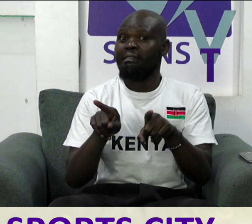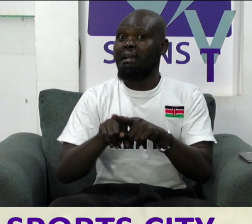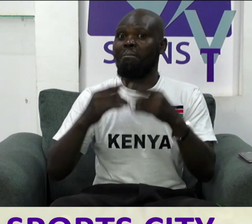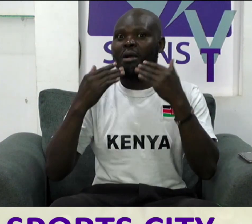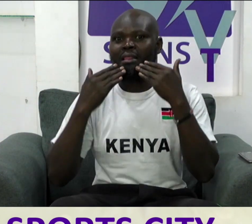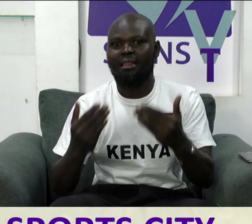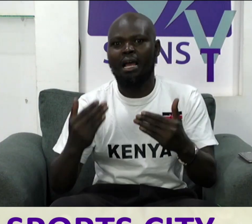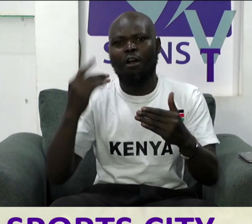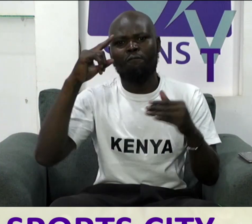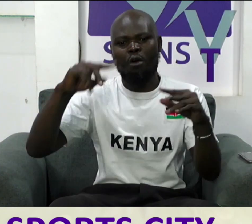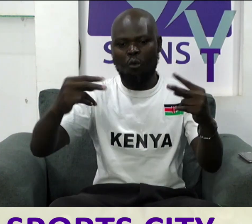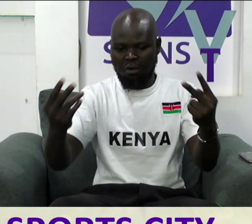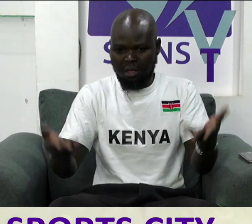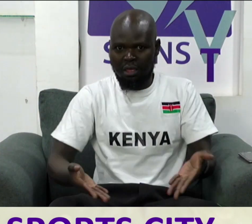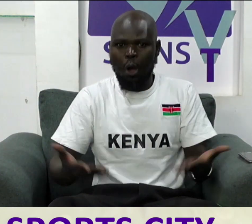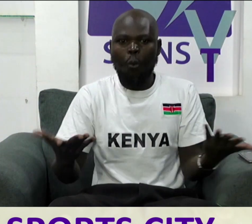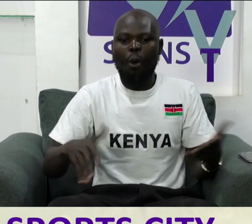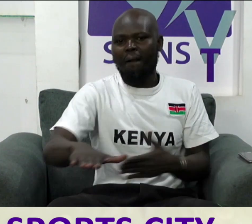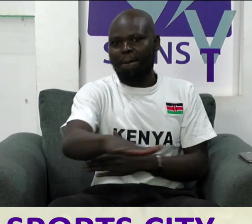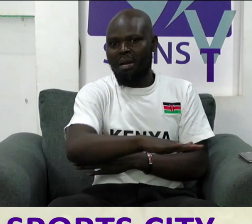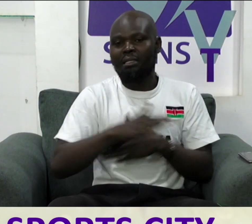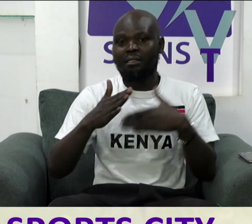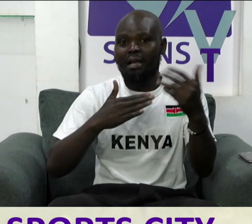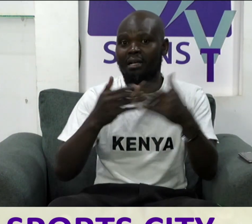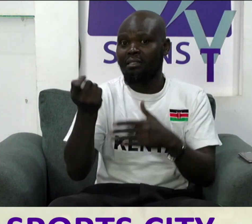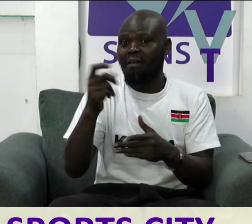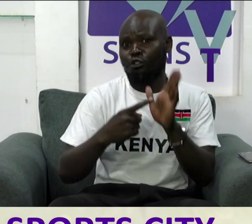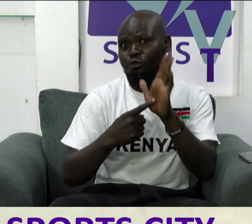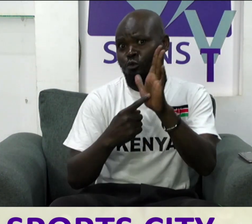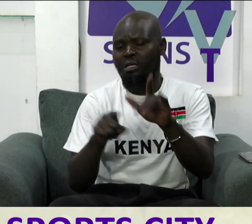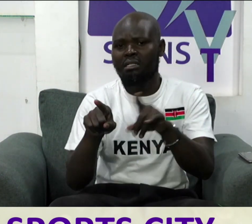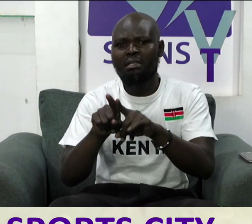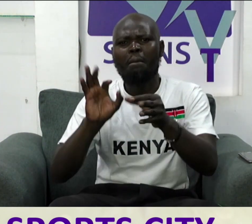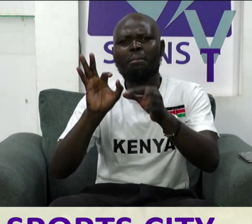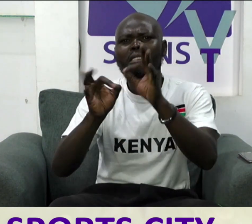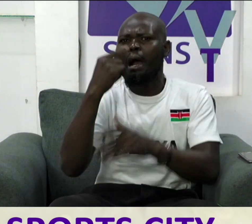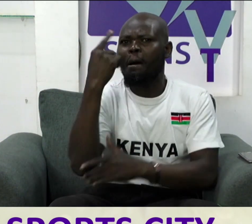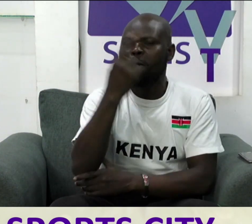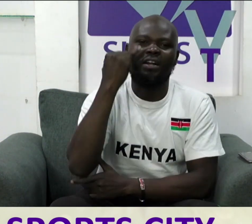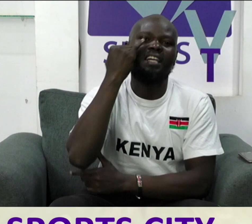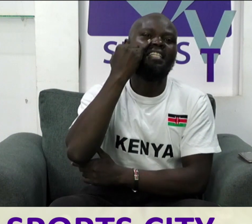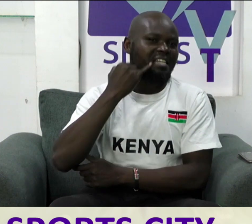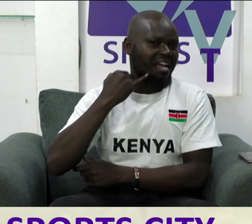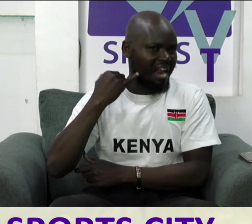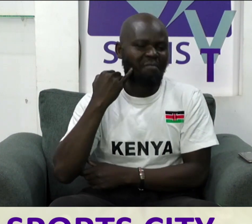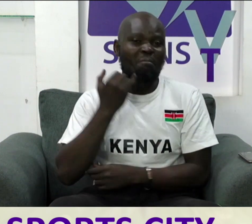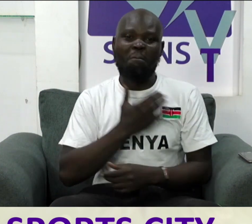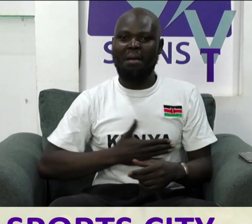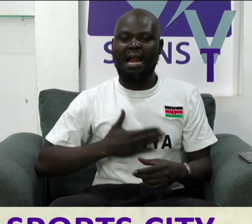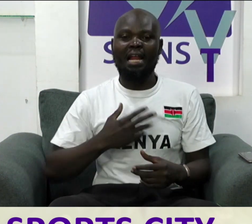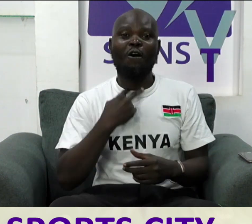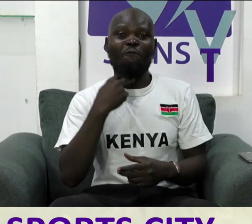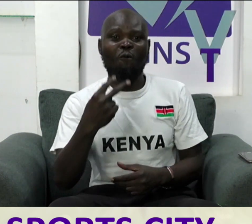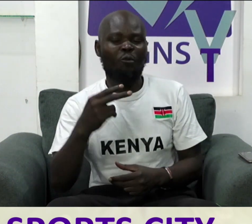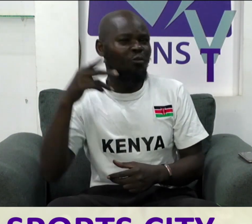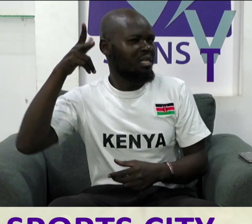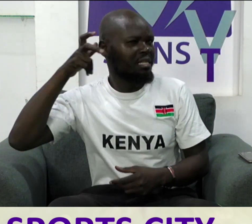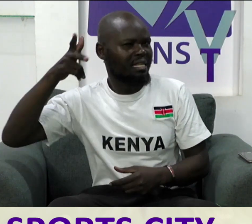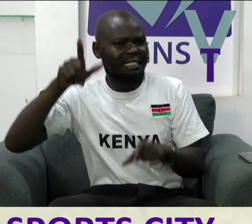and which is known as X right now, and we'll discuss more about sports. My sign language interpreter doing the voicing